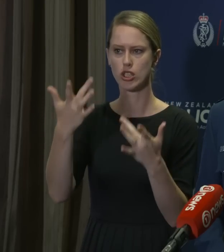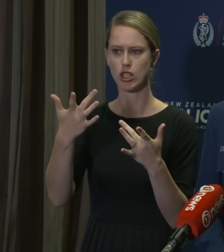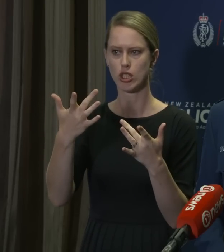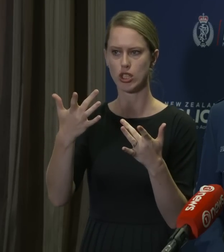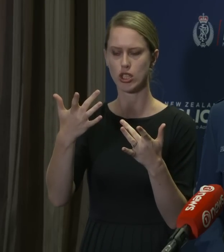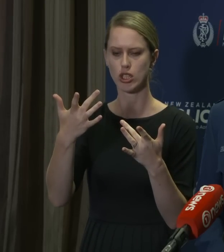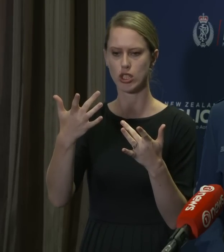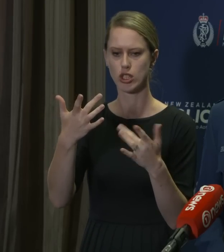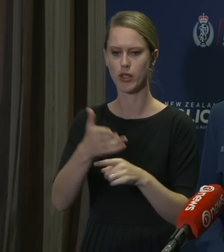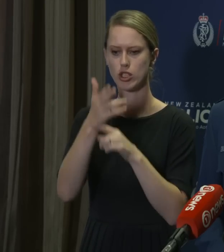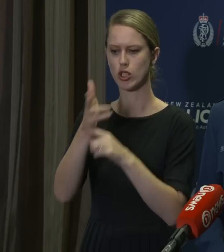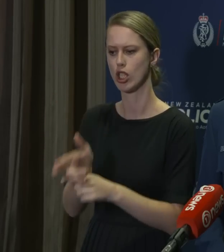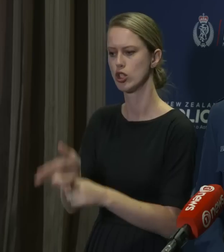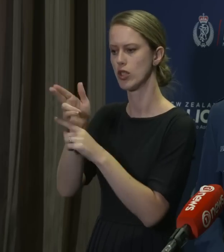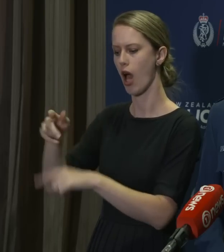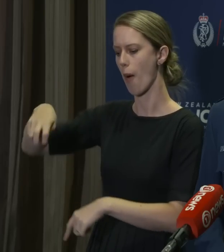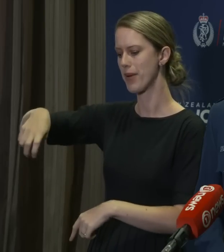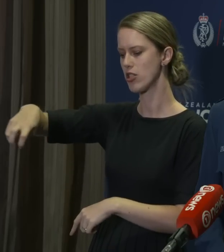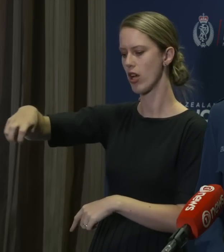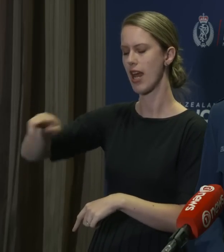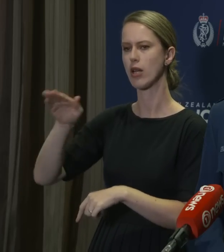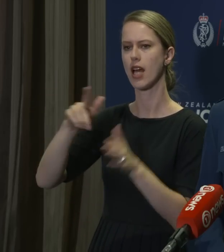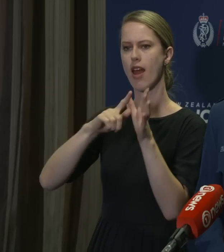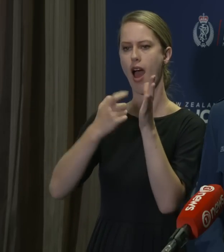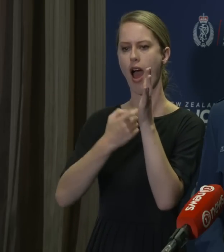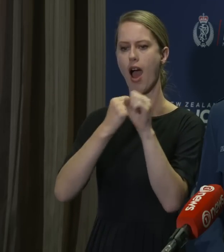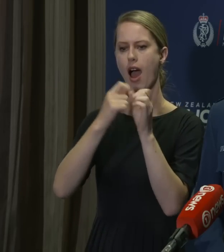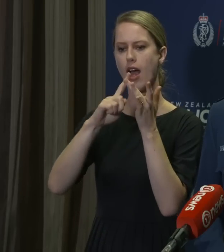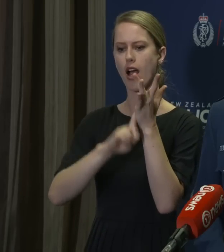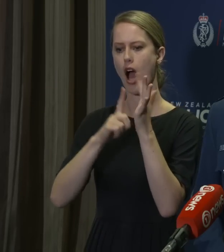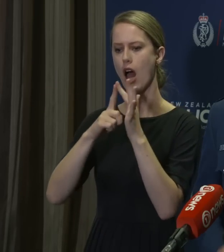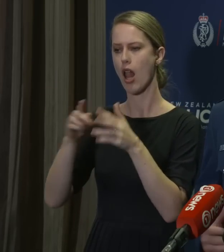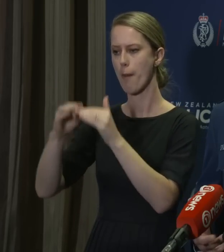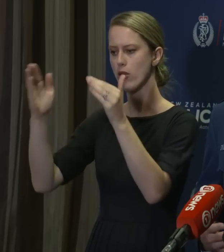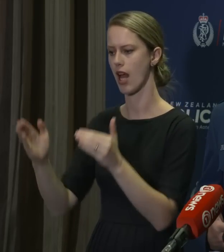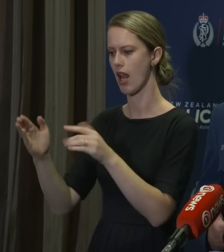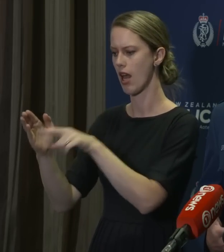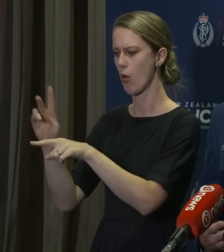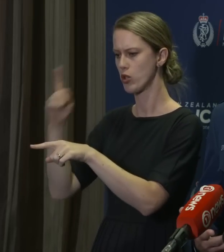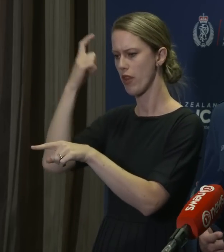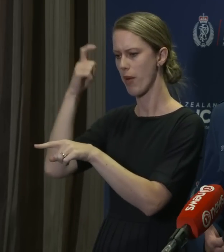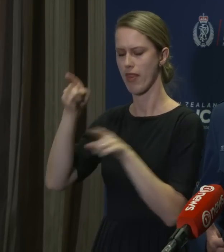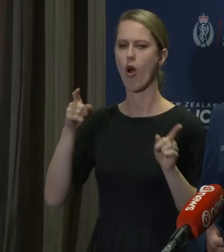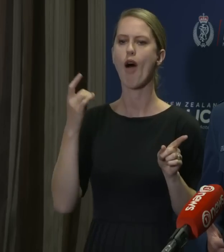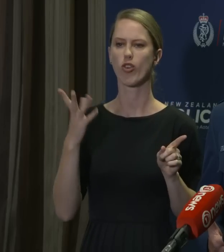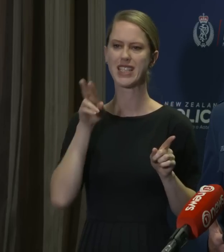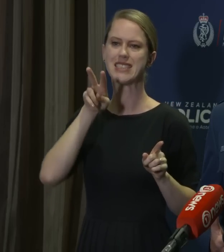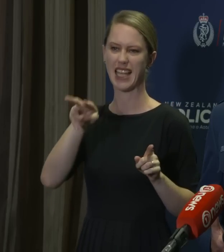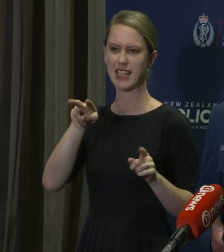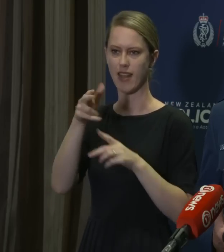at a pedestrian outside the Argyle Hotel, and what did you make of that footage? Look, I've seen that footage myself.